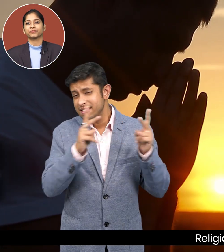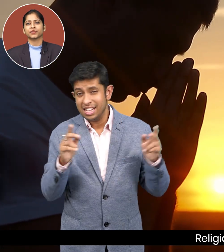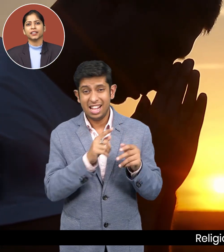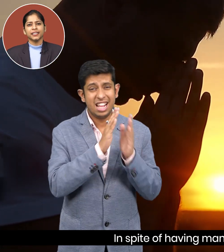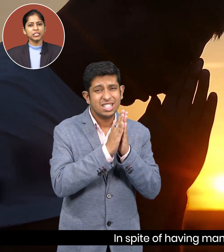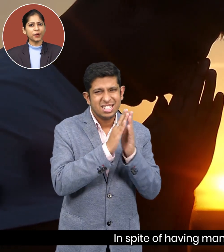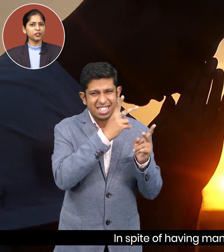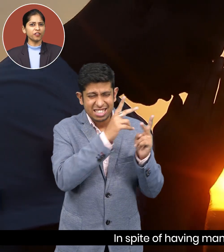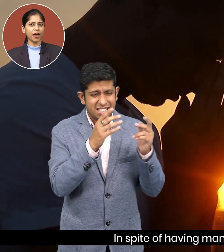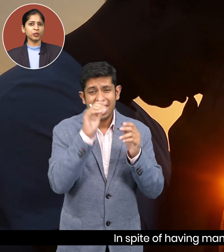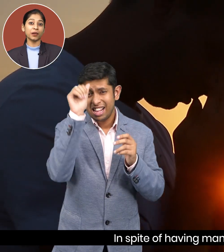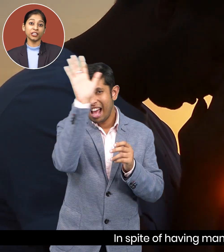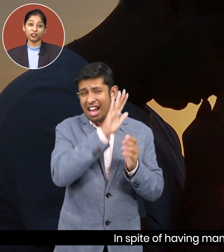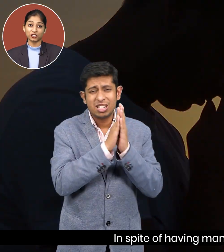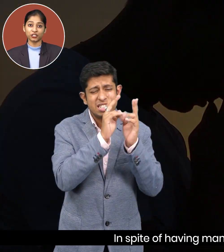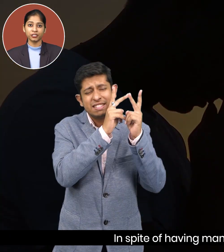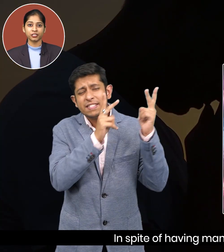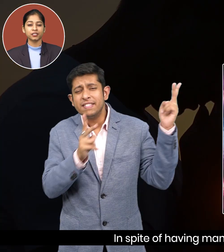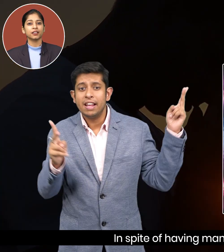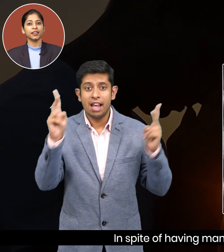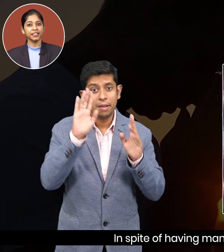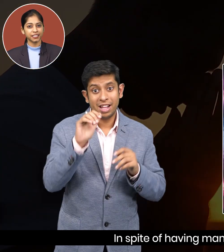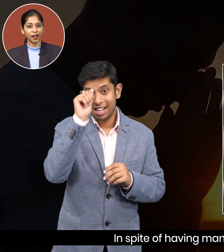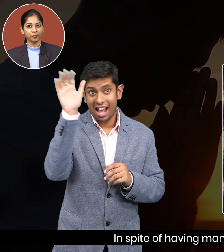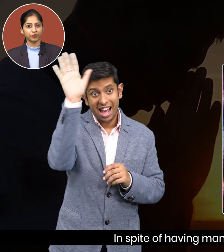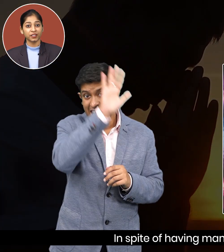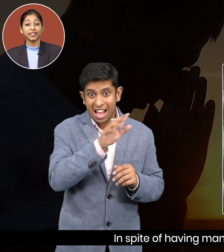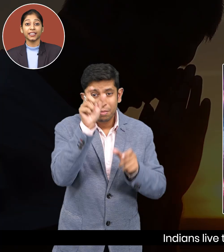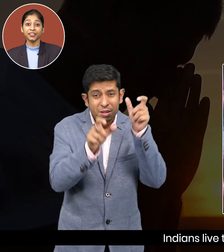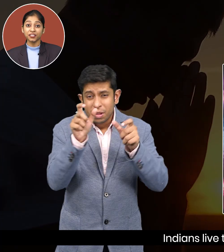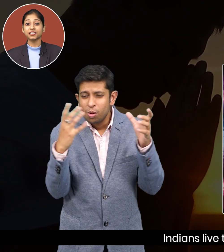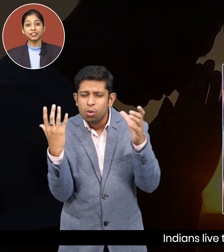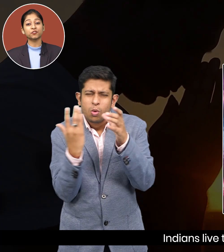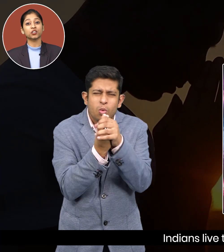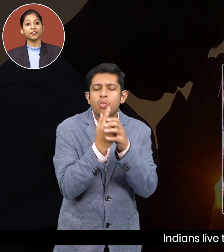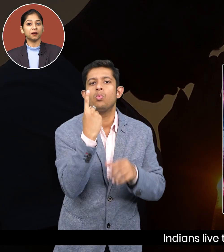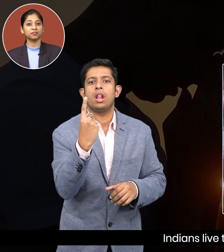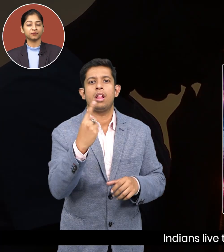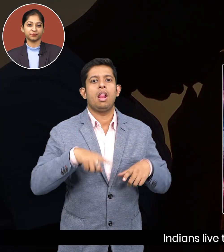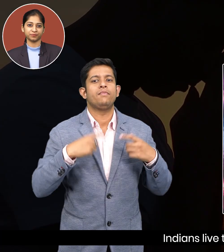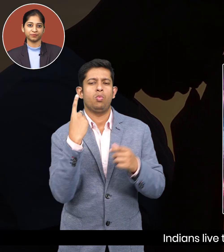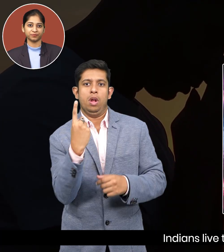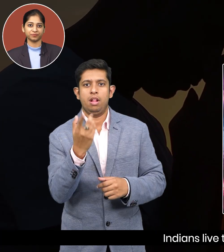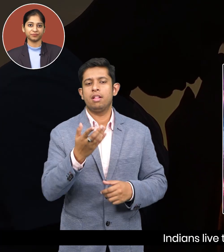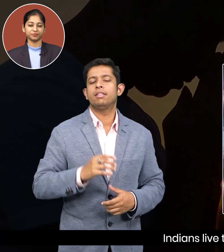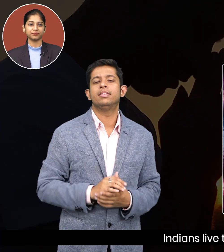Religion. In spite of having many religions in India, Indians live together.